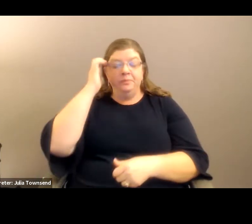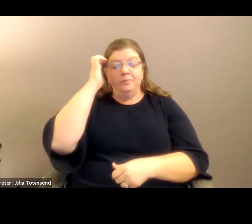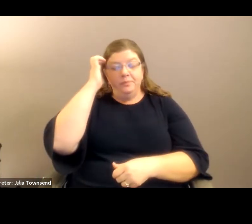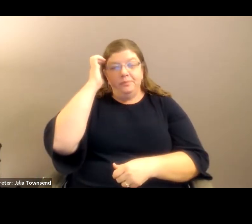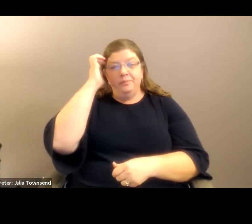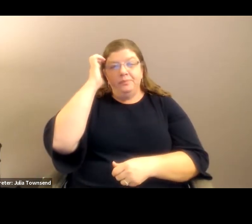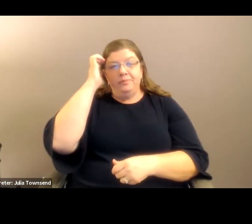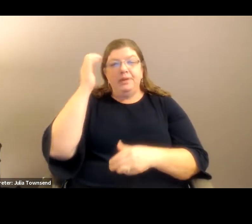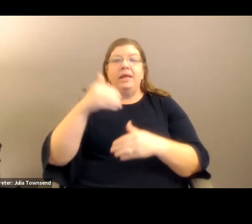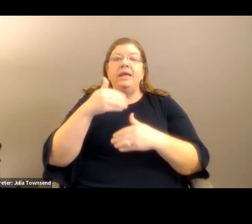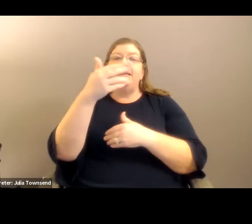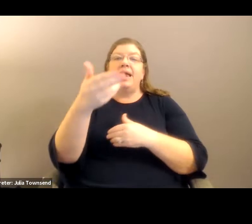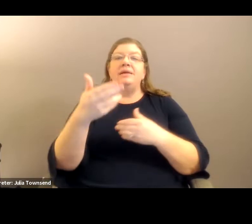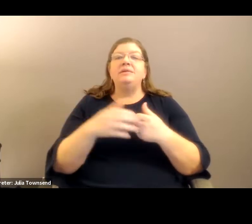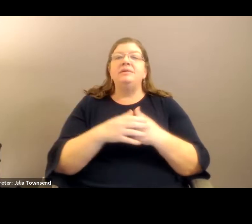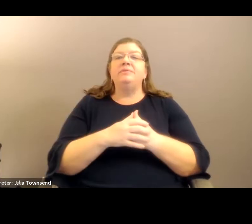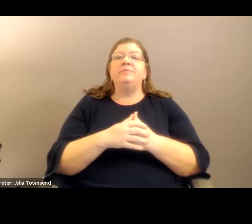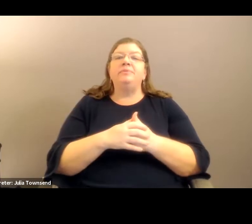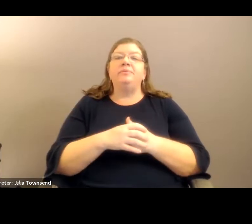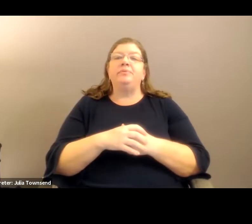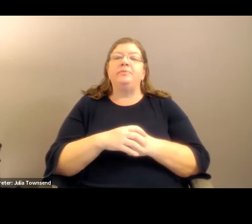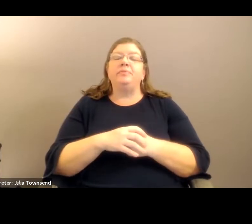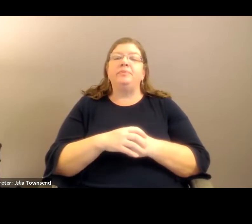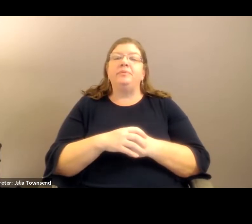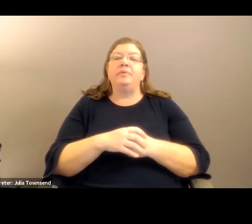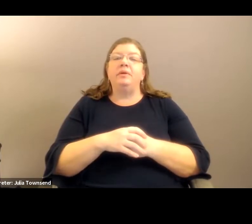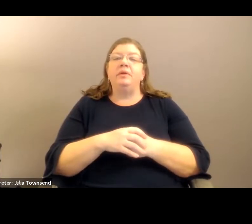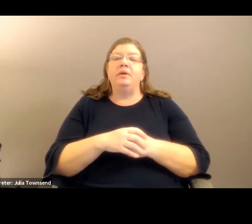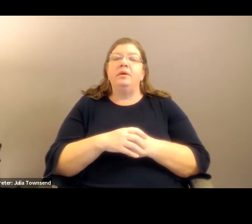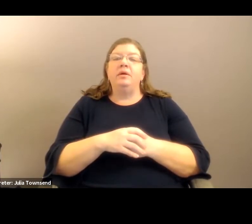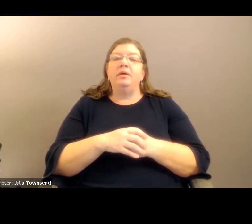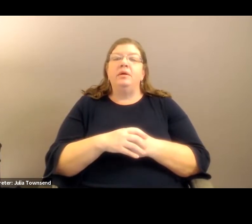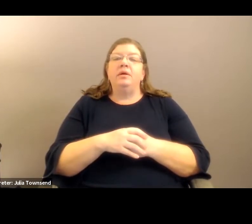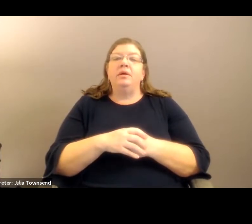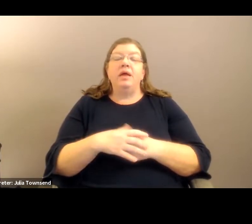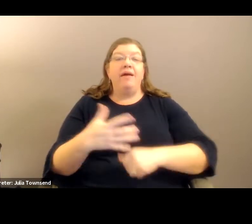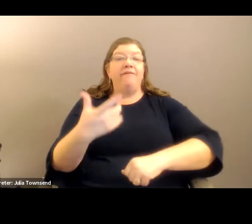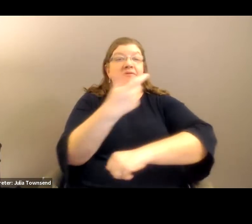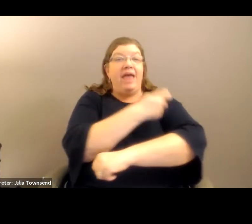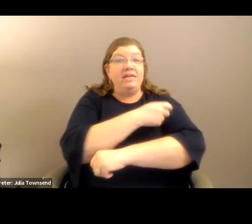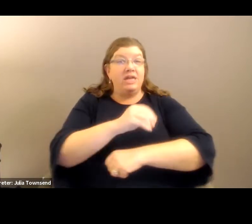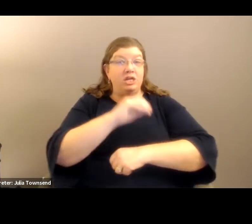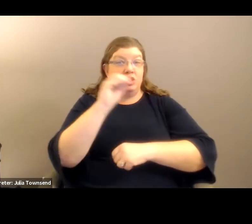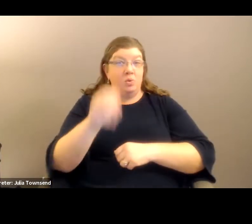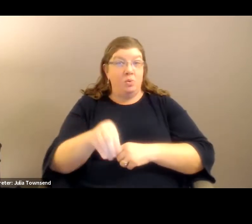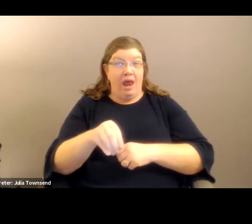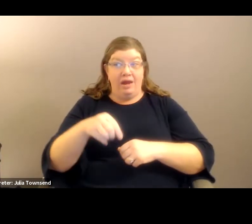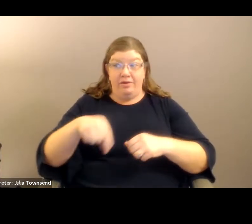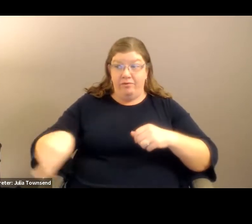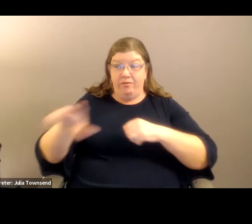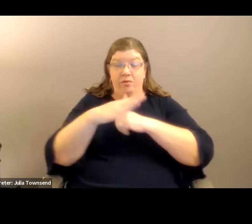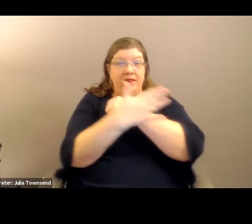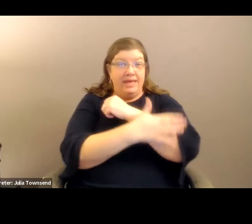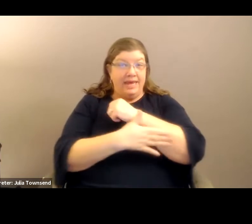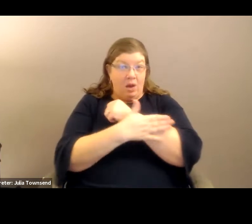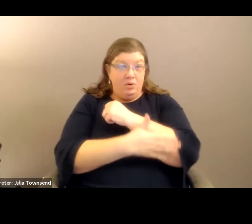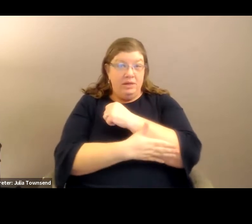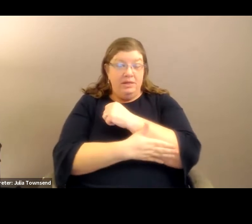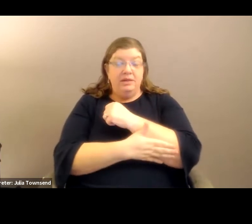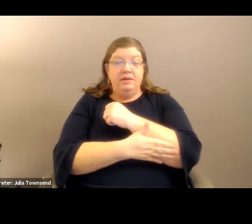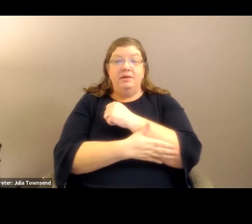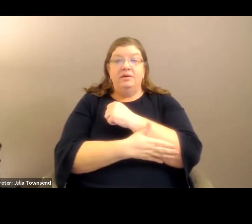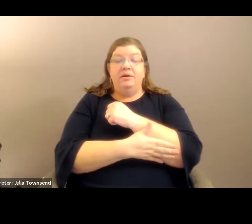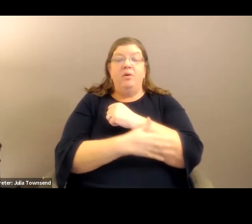Next slide, please. The vaccination rate within the county, 5